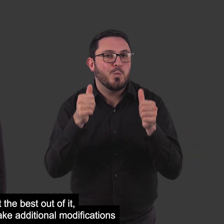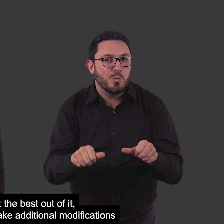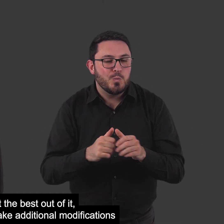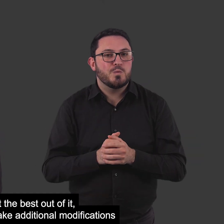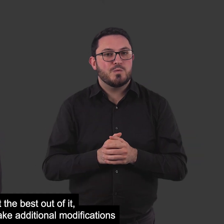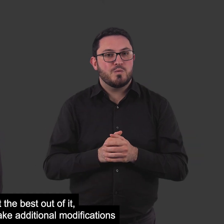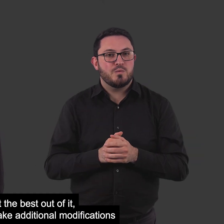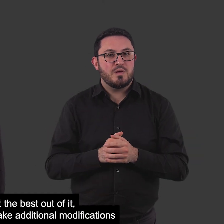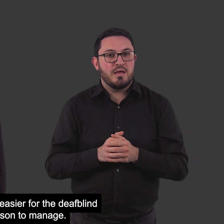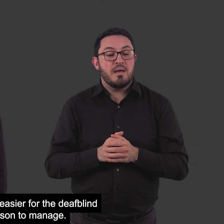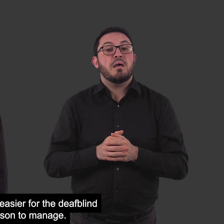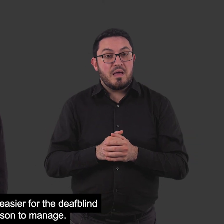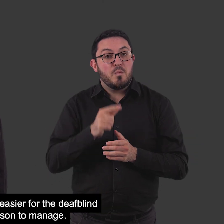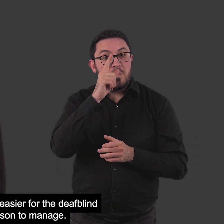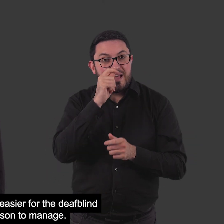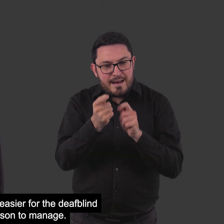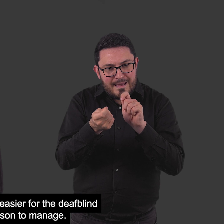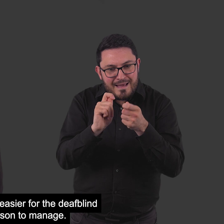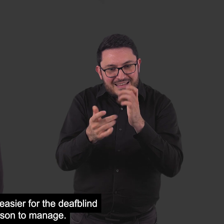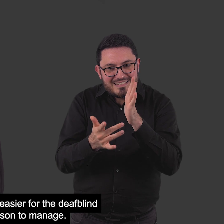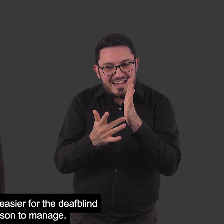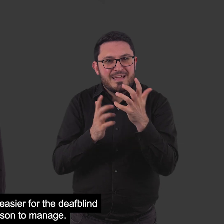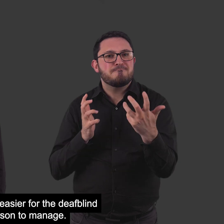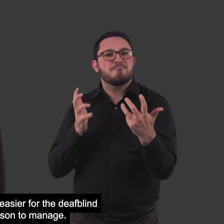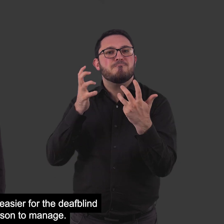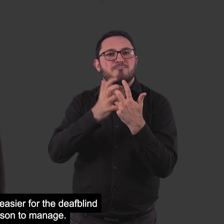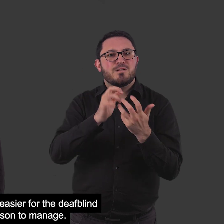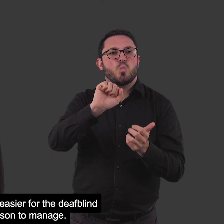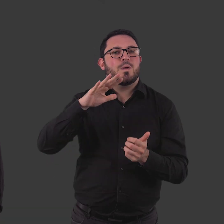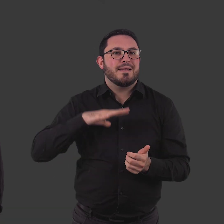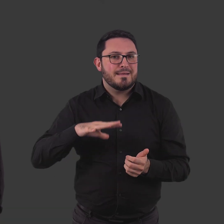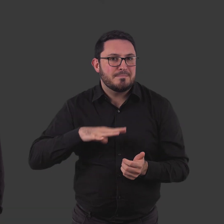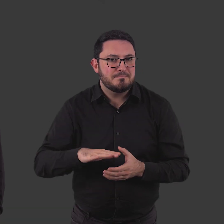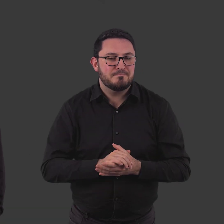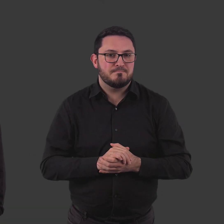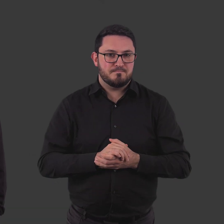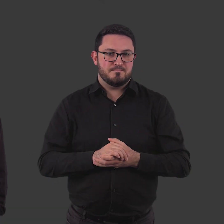make additional modifications to make it easier for the deaf-blind person to manage.